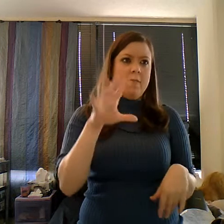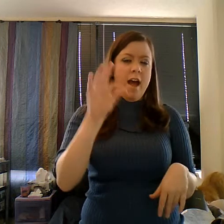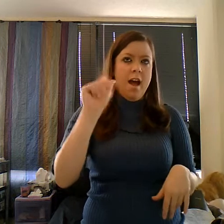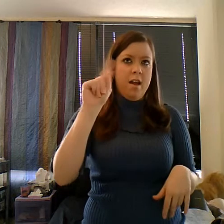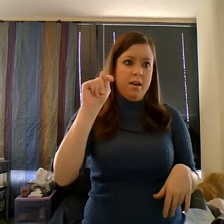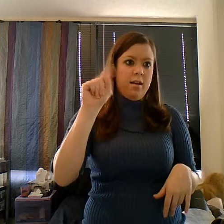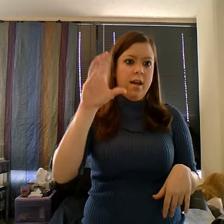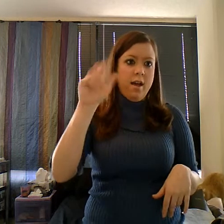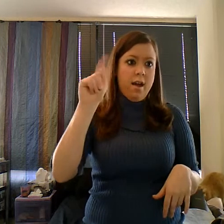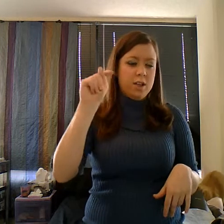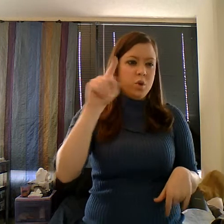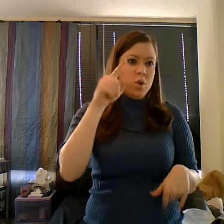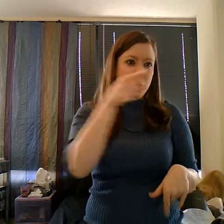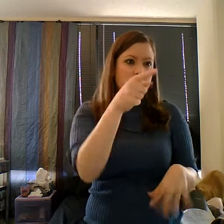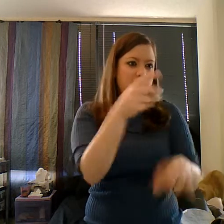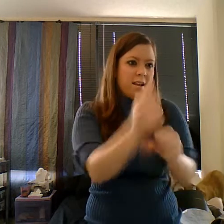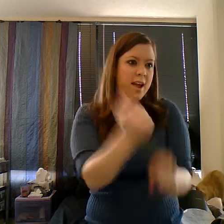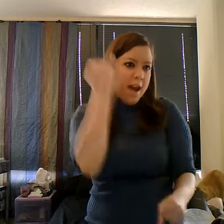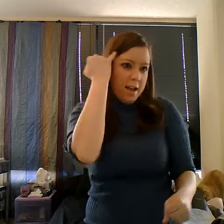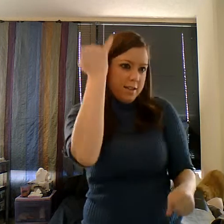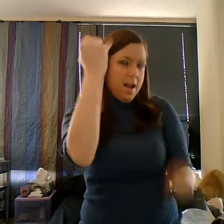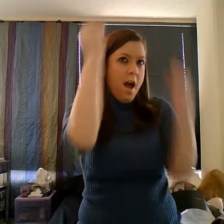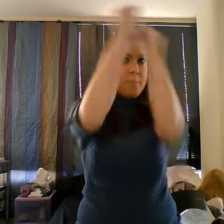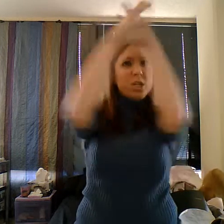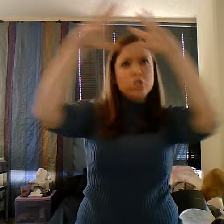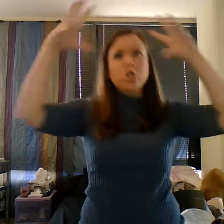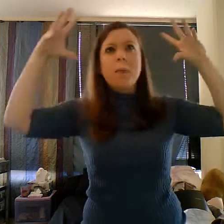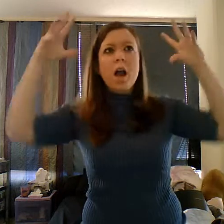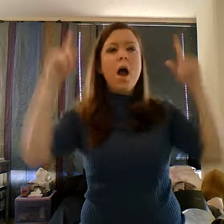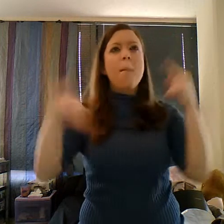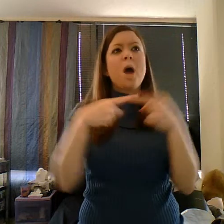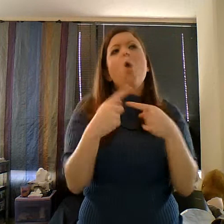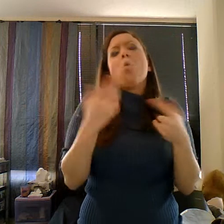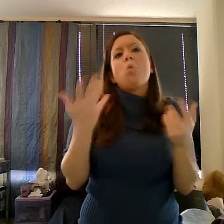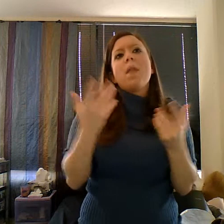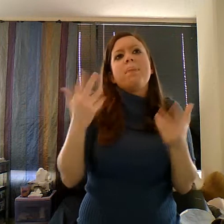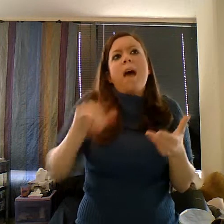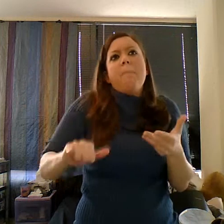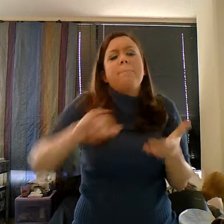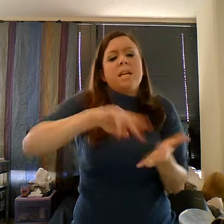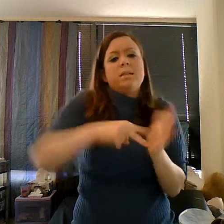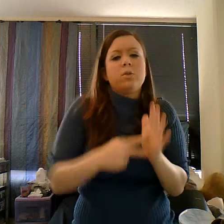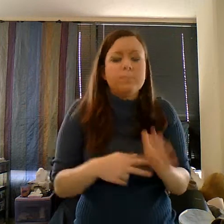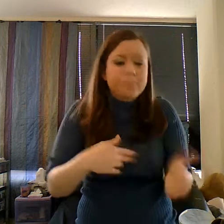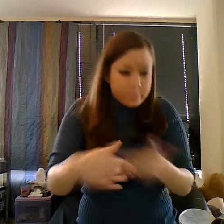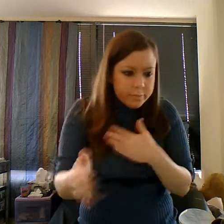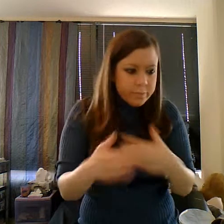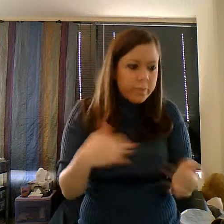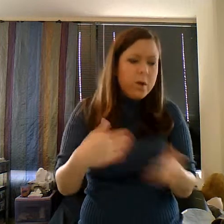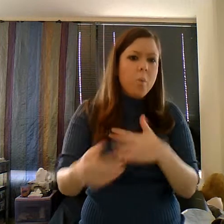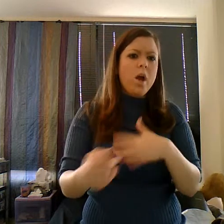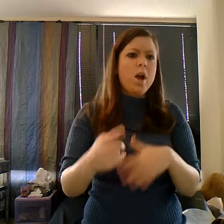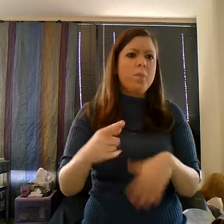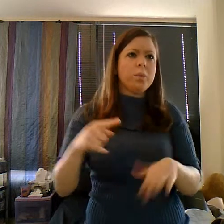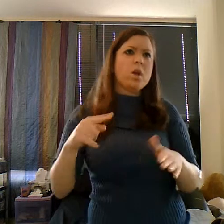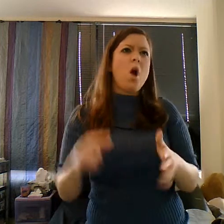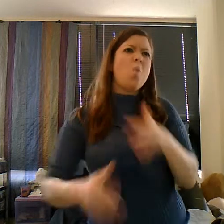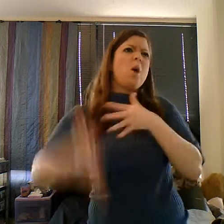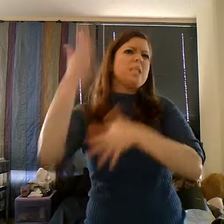made herself a nice big pot of gruel. And she was about to sit down to eat the gruel. She realized, she didn't have any cream or sugar.